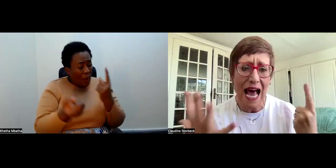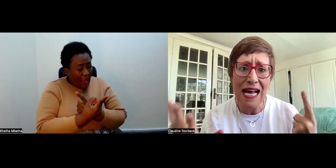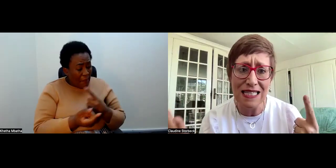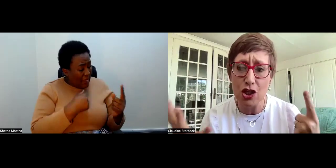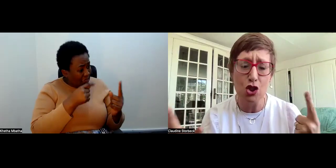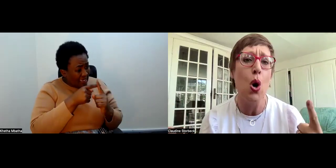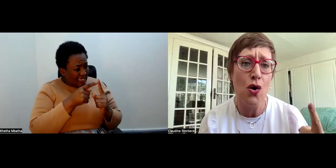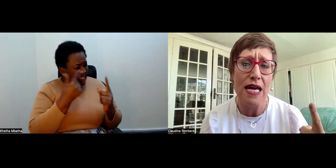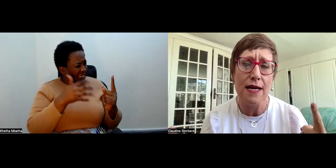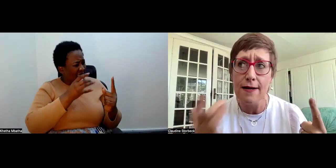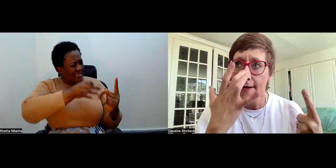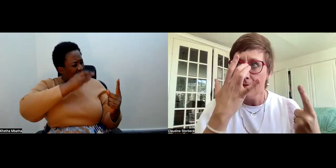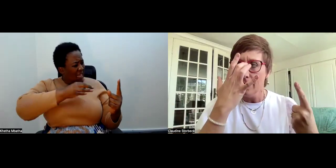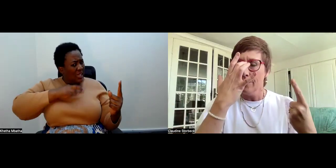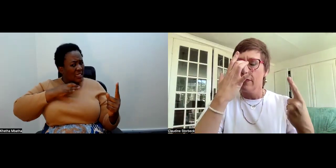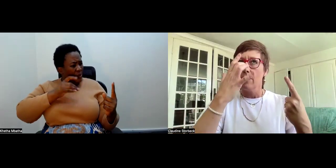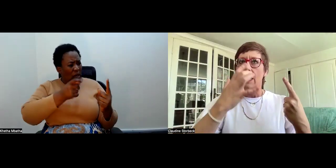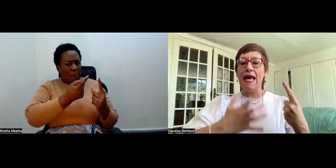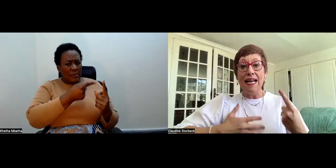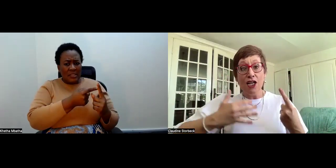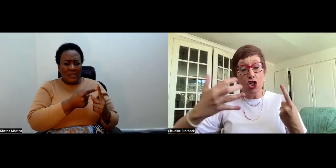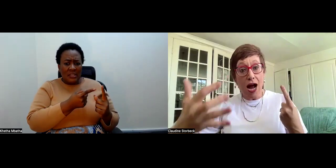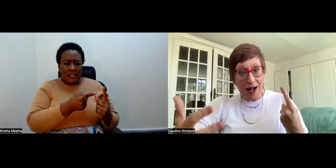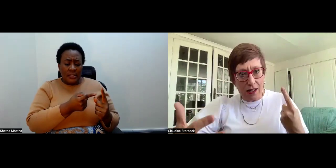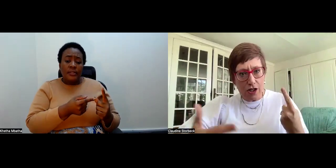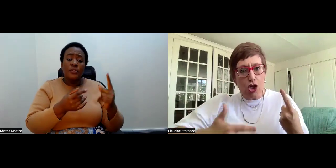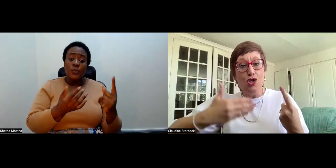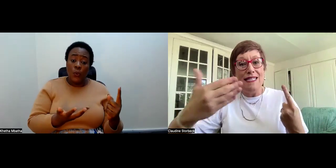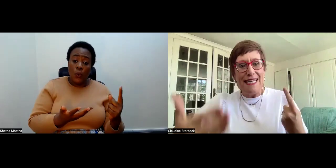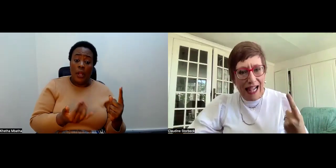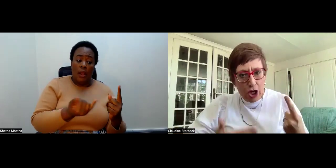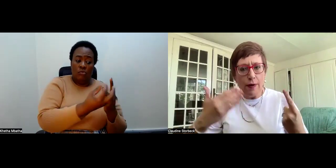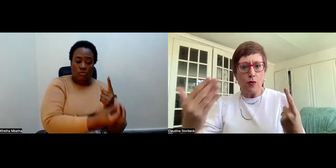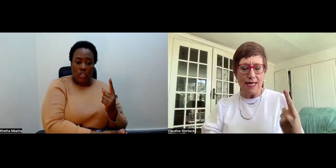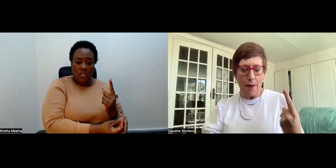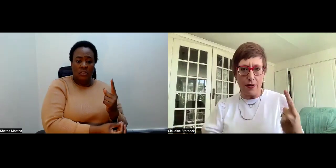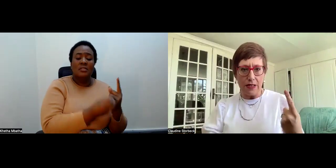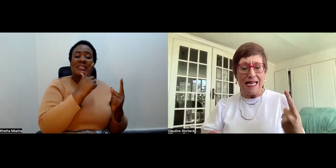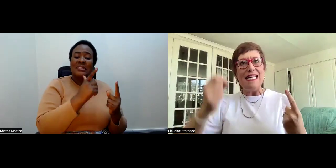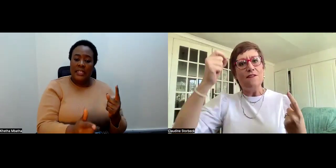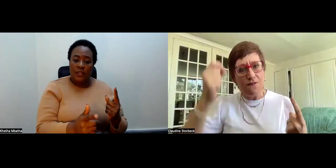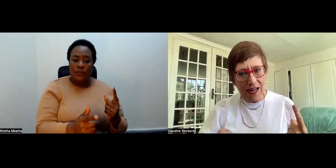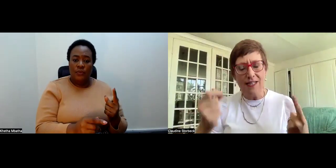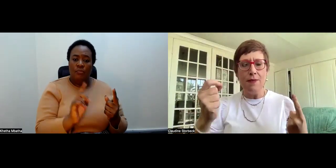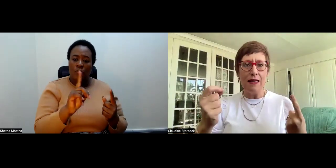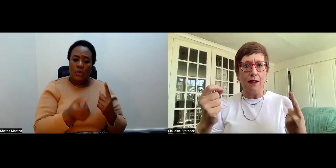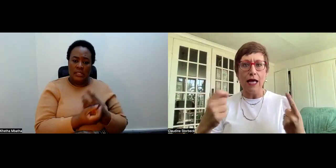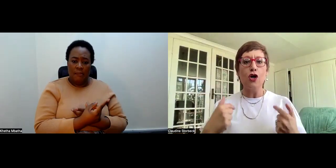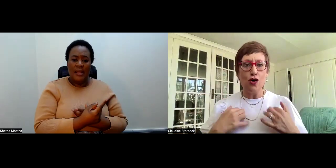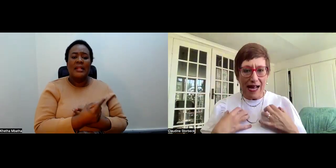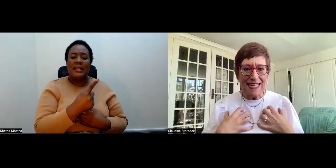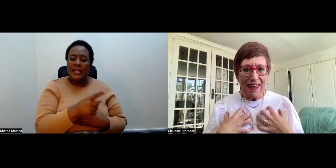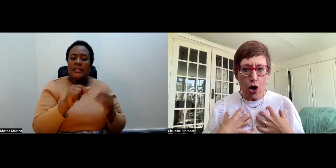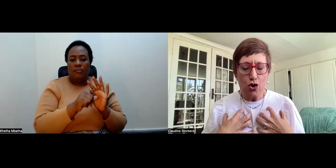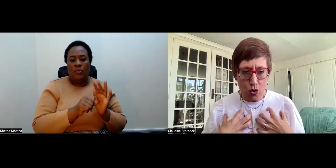finger? Tell us the story. Getting a child to tell you about what's happened is fundamental